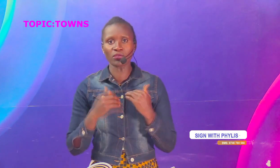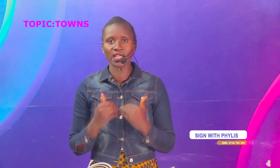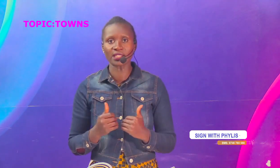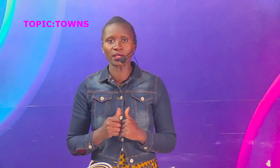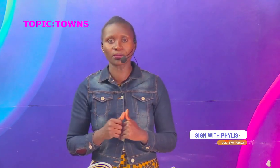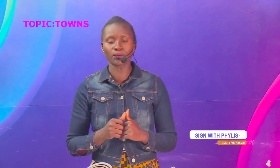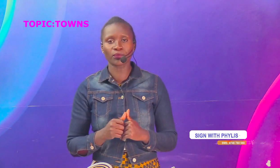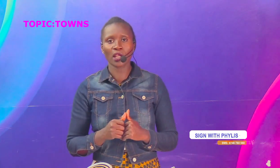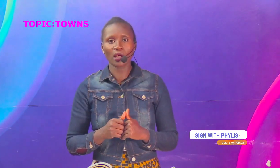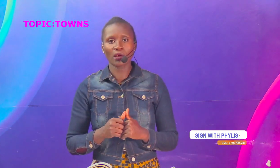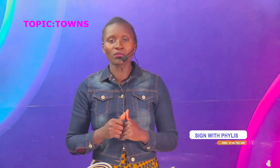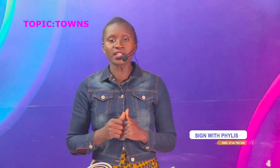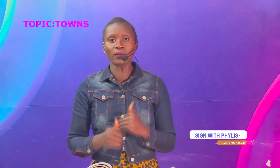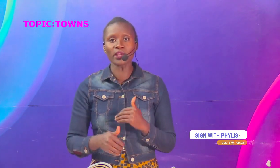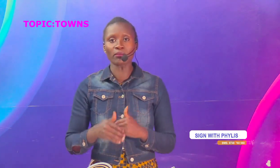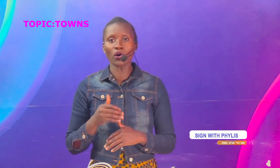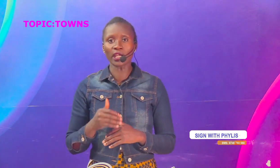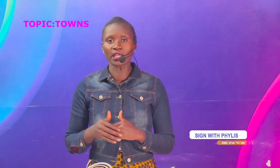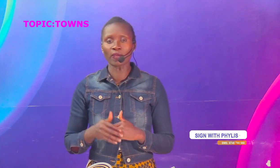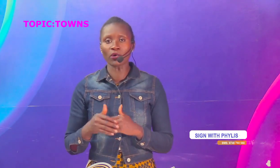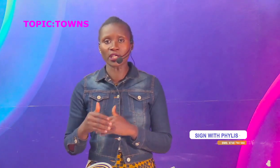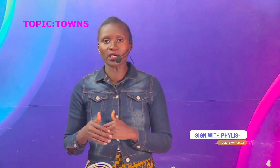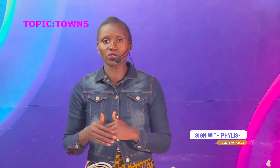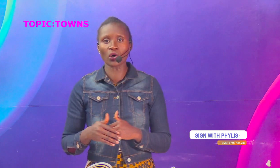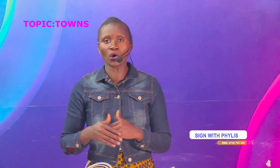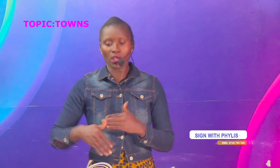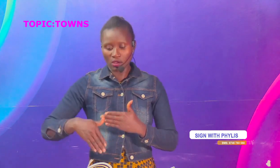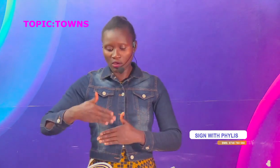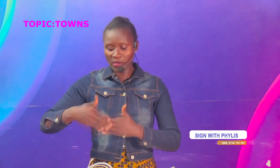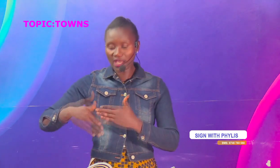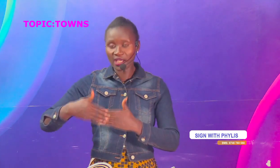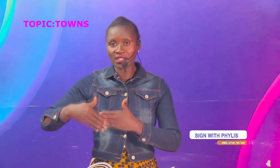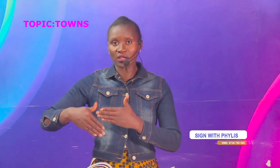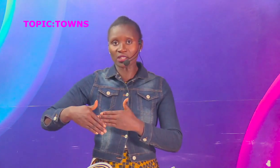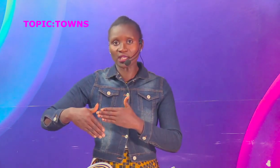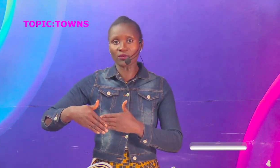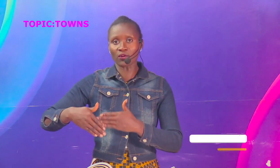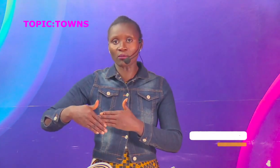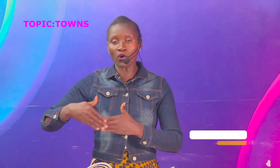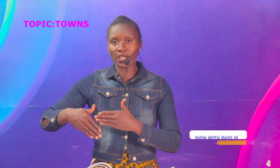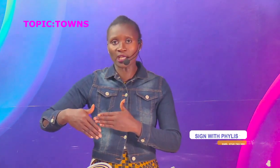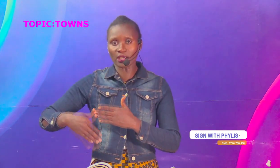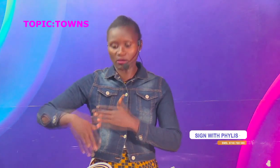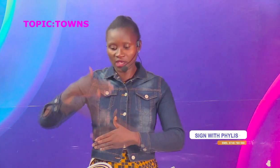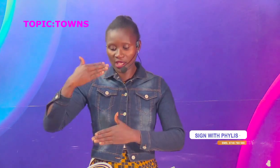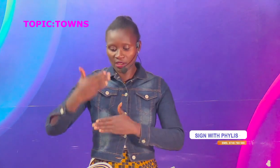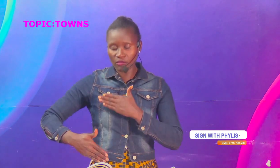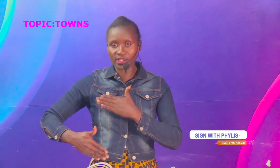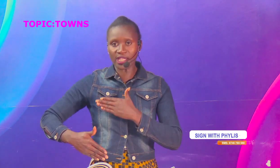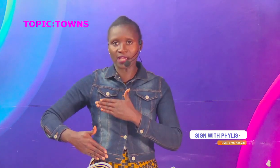town? Busia being in a border, so you're making this sign for border. You're making it Busia because it